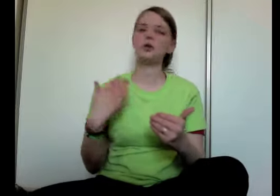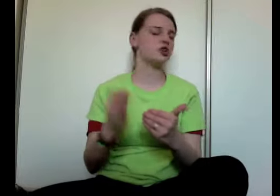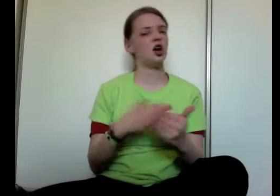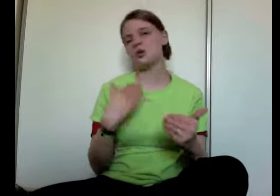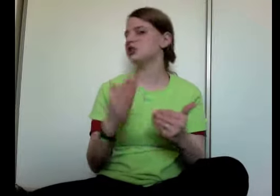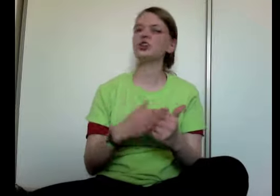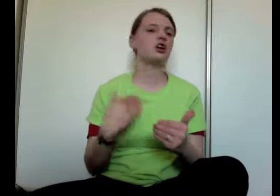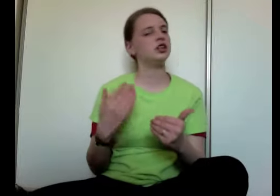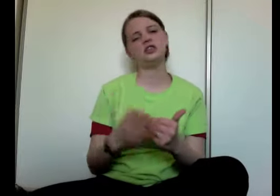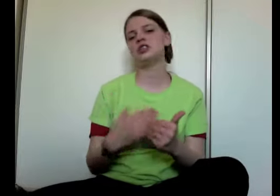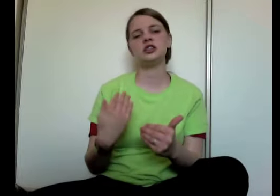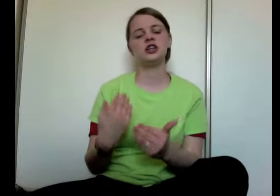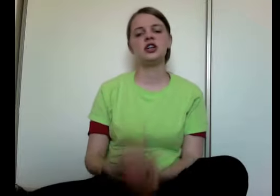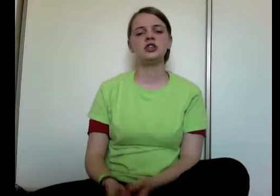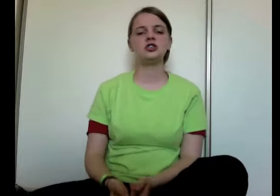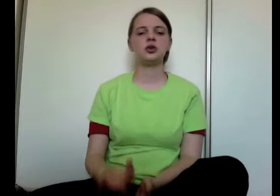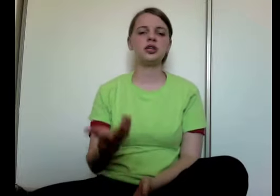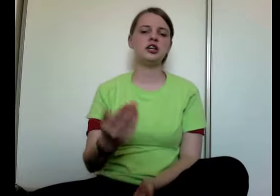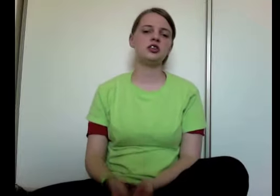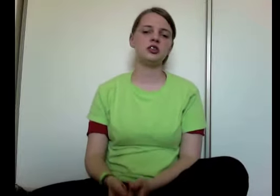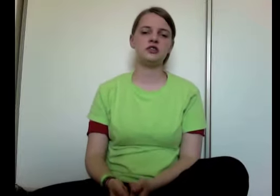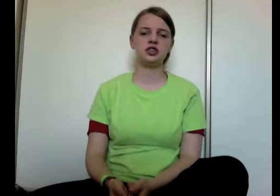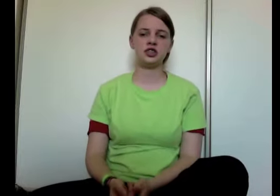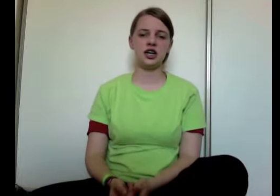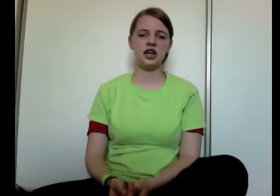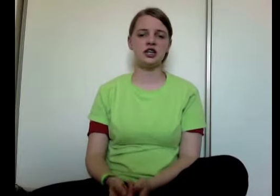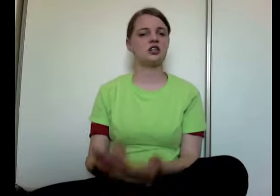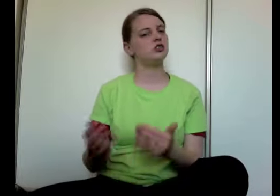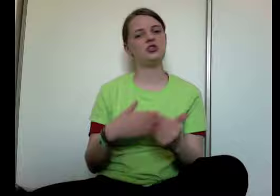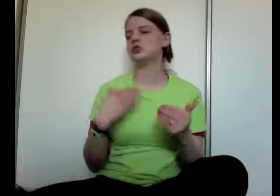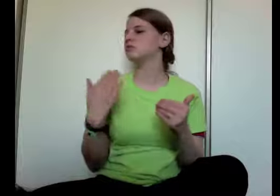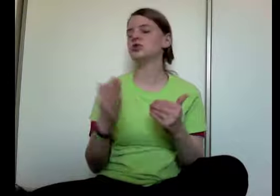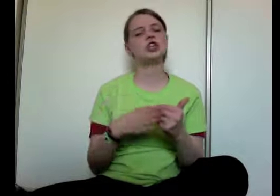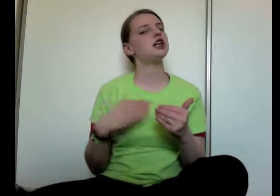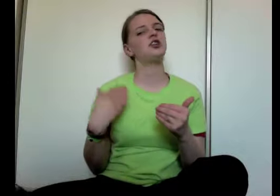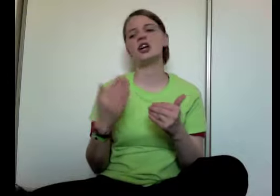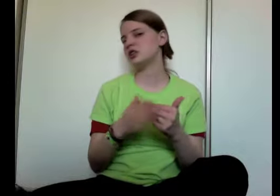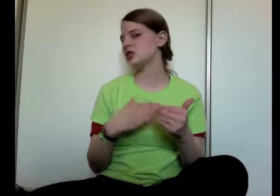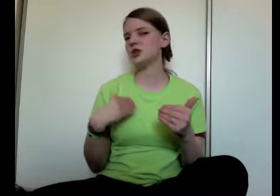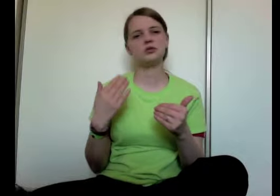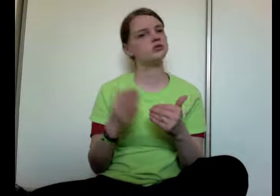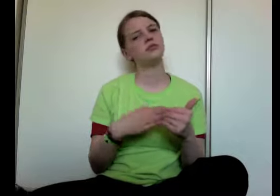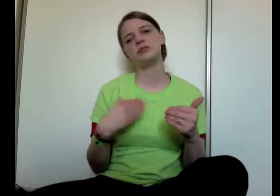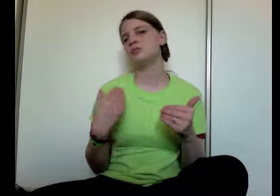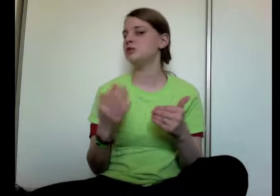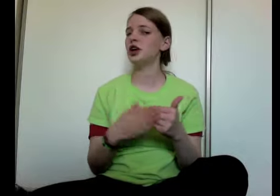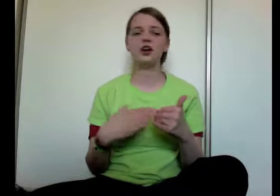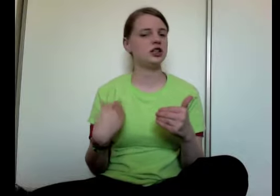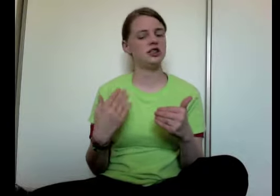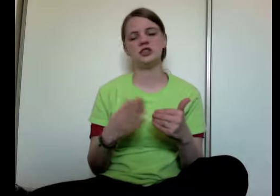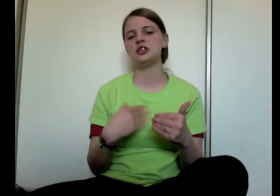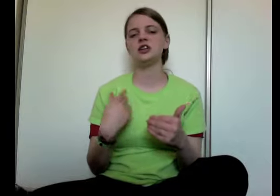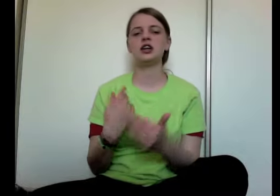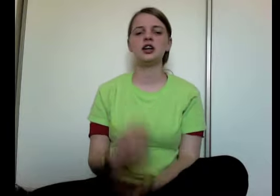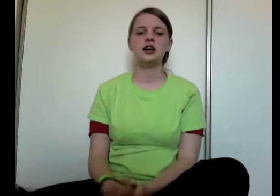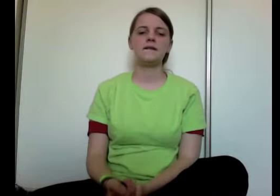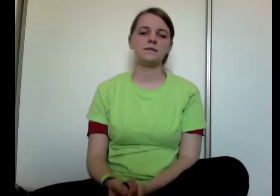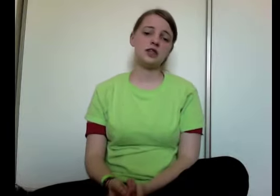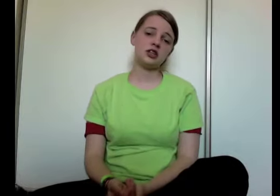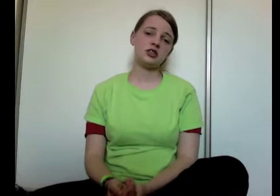no, it's not easy. So here, if it says neg, you just shake your head no. Not easy. Next